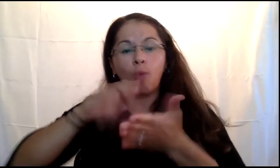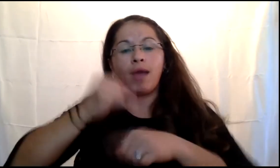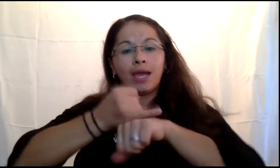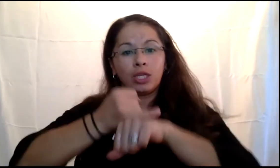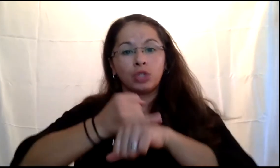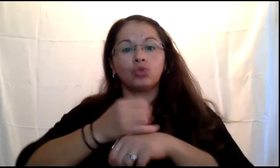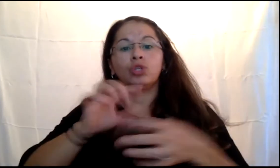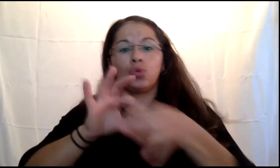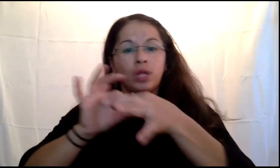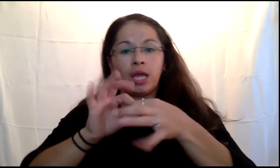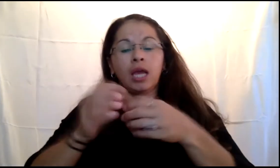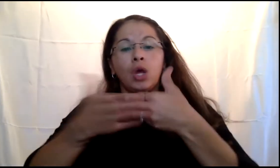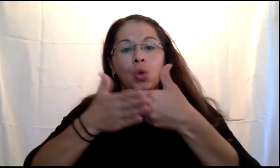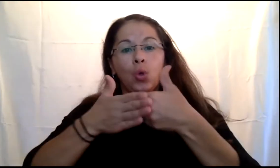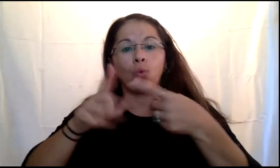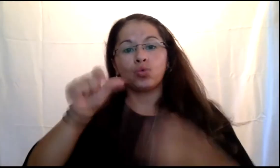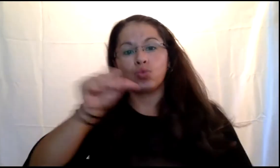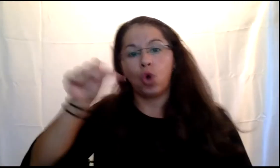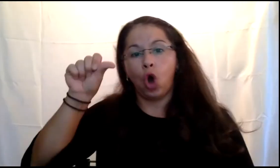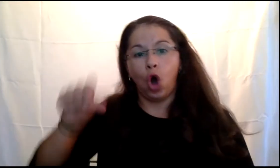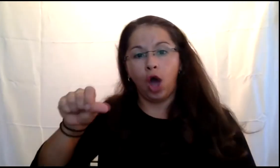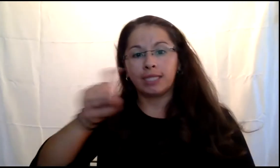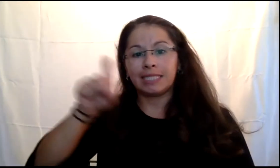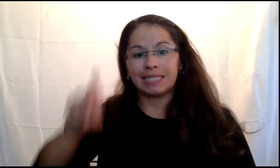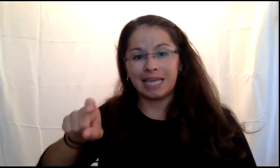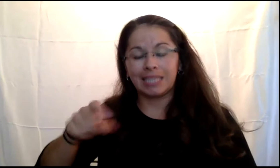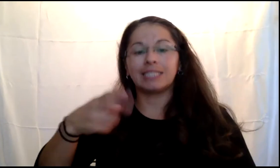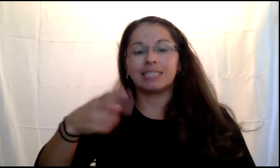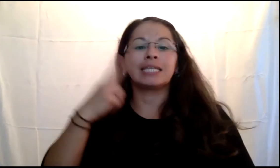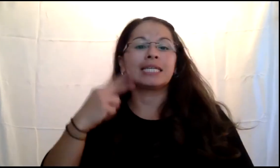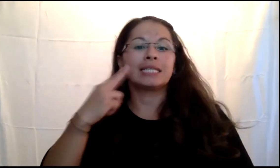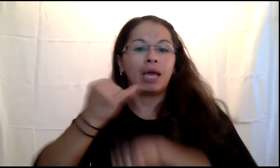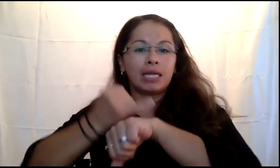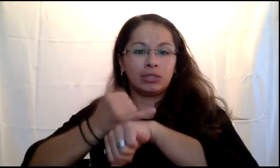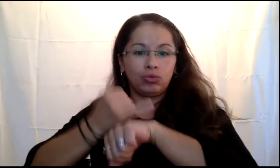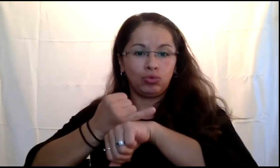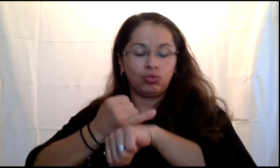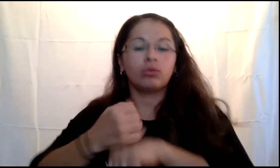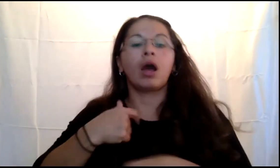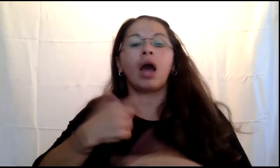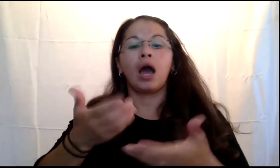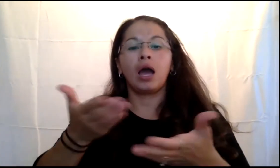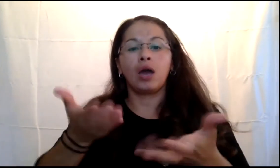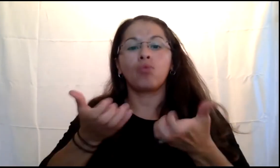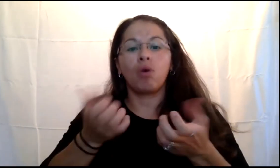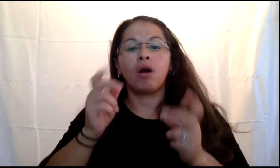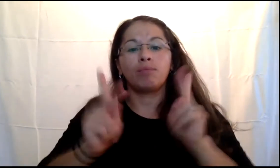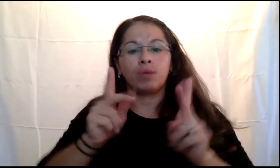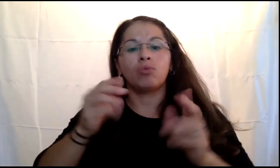Austin, Texas. And I'm going to let our panelists introduce themselves, but wanted to announce for anybody who may need, we